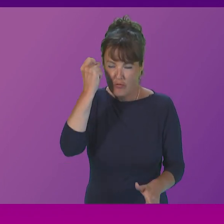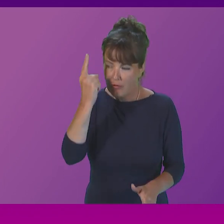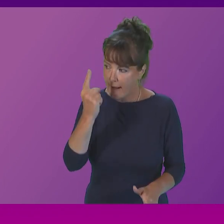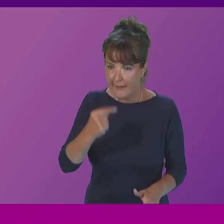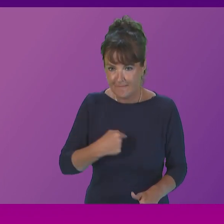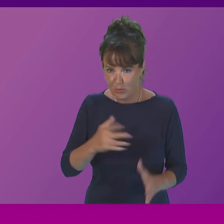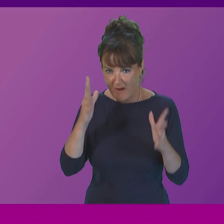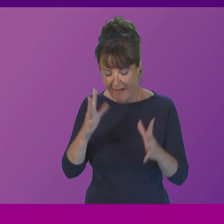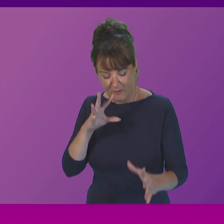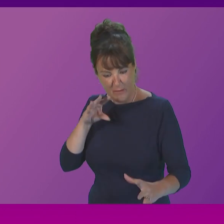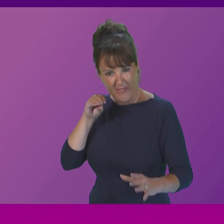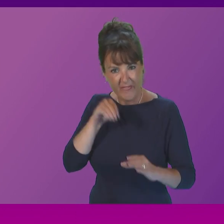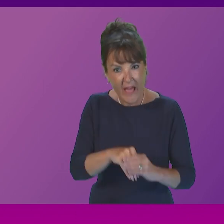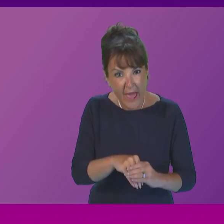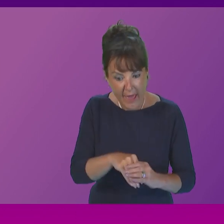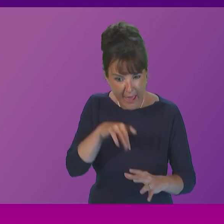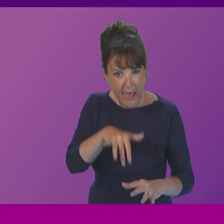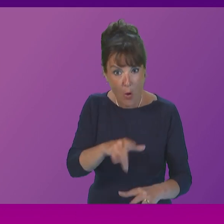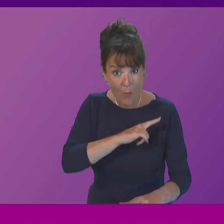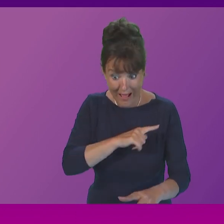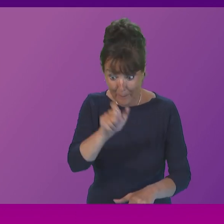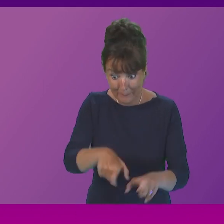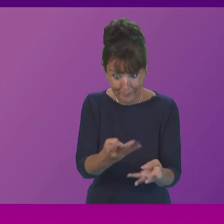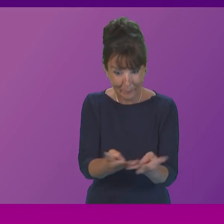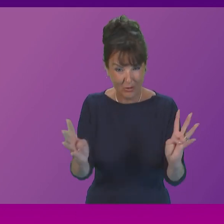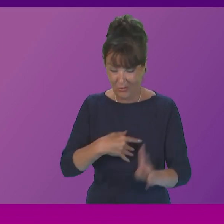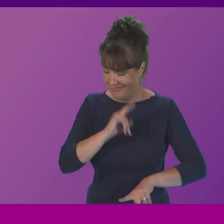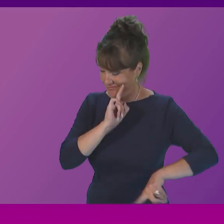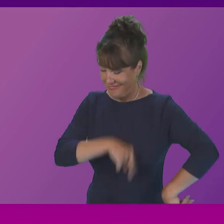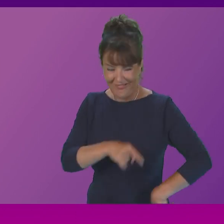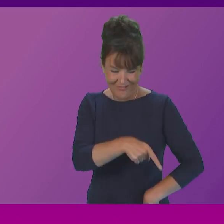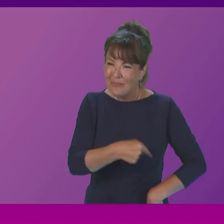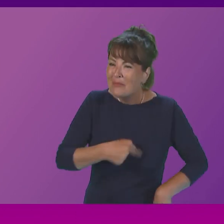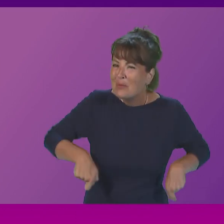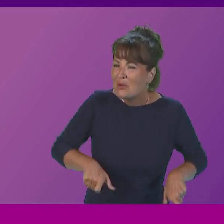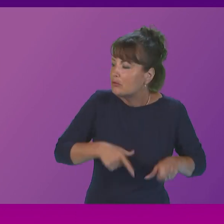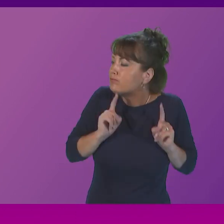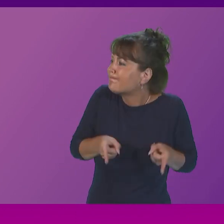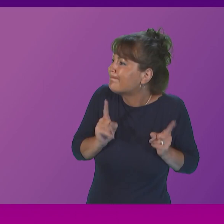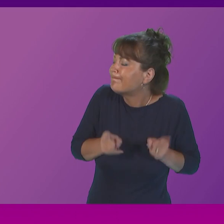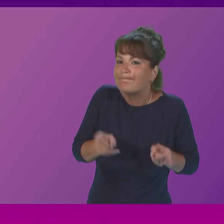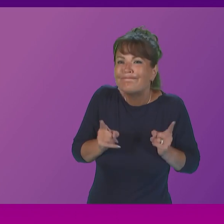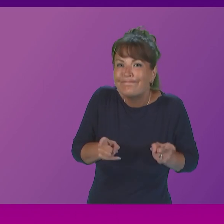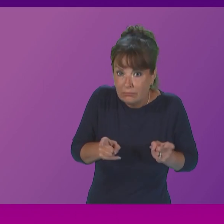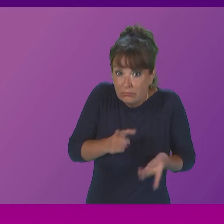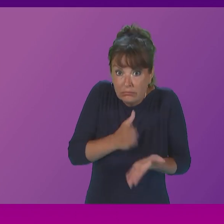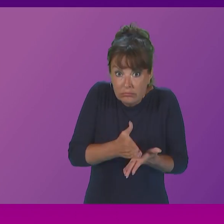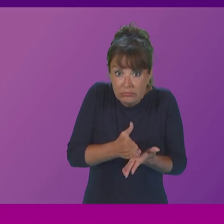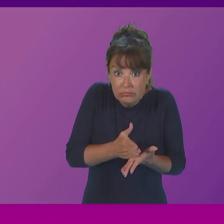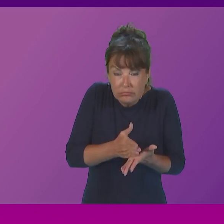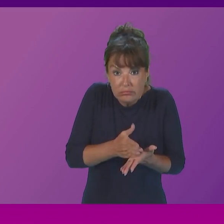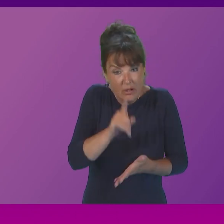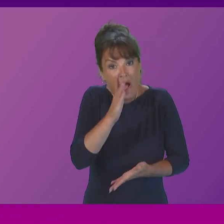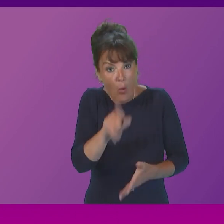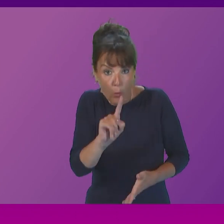room, because the people who had at first disregarded any potential that I might have to do the job, which was incidentally